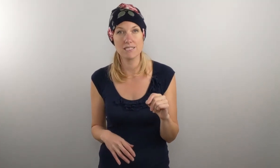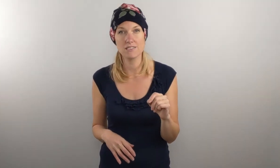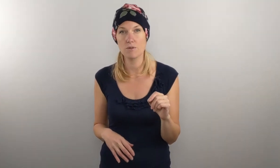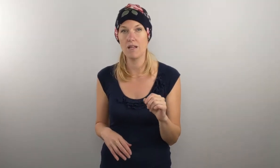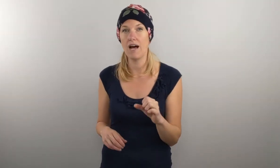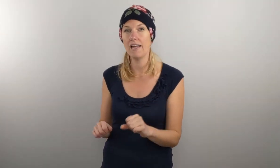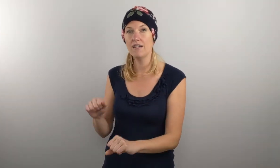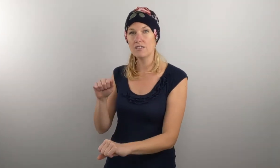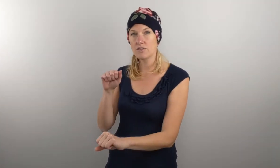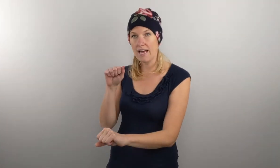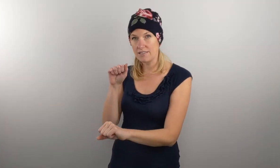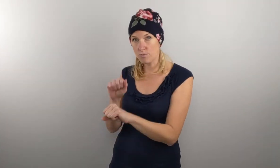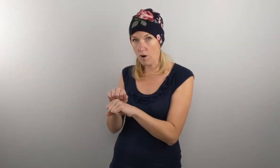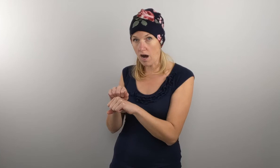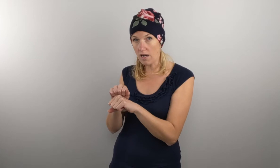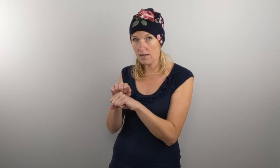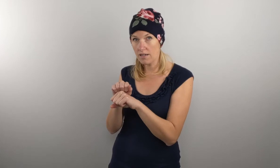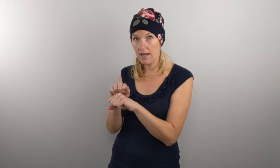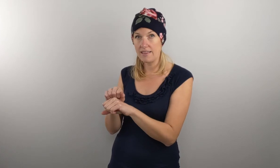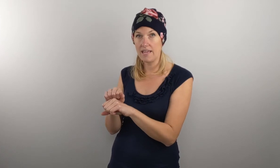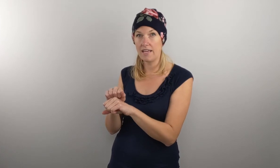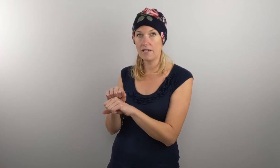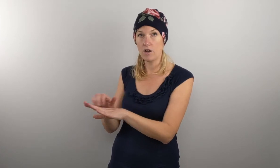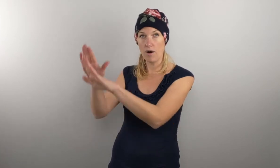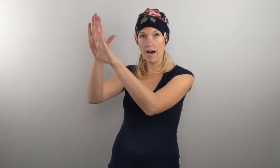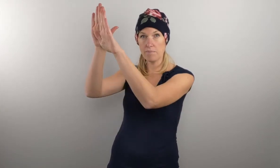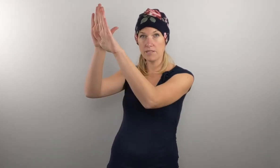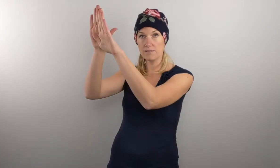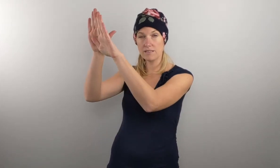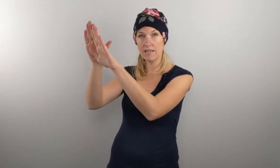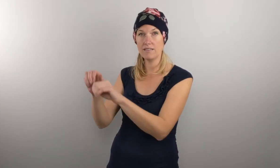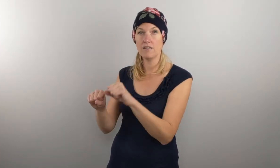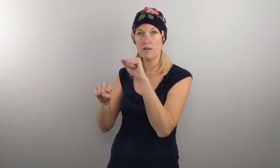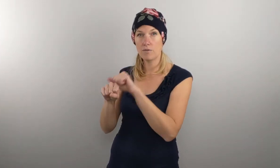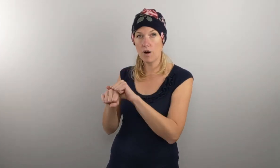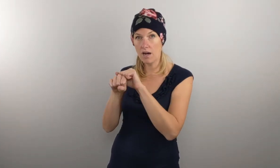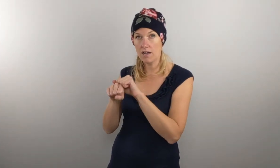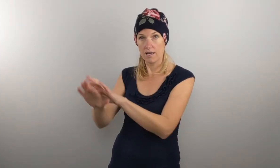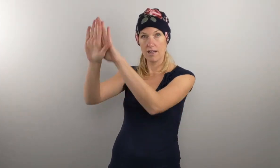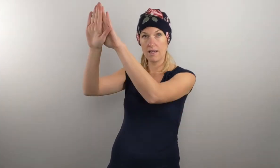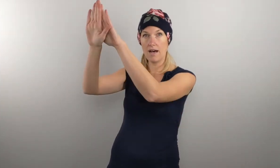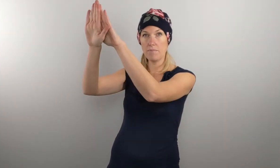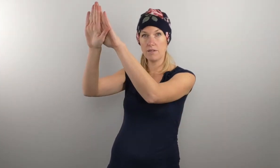mountains reply. So that is rock, and then go up, okay? Rock, up.